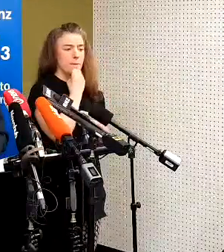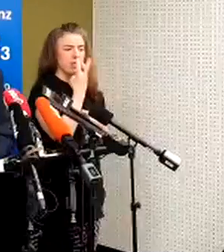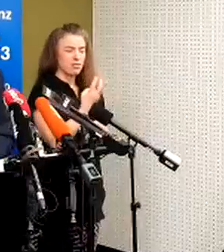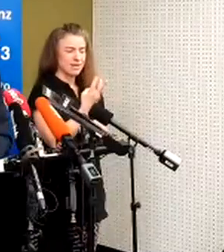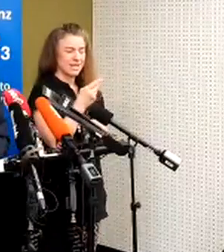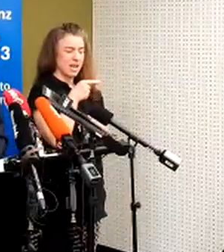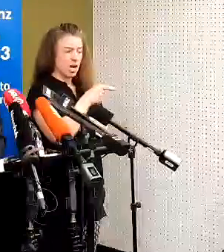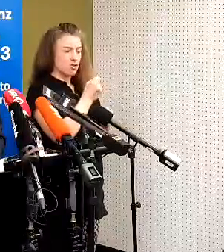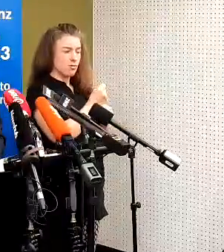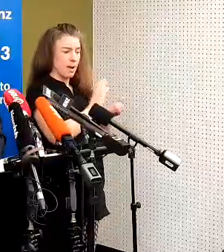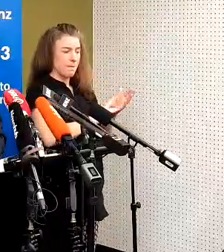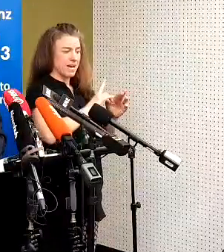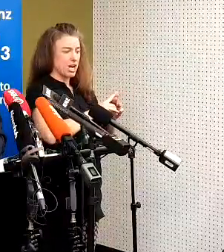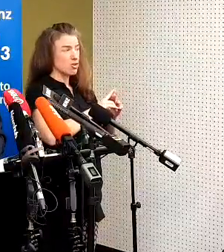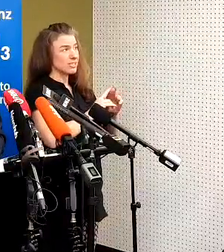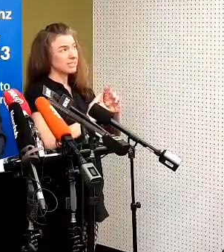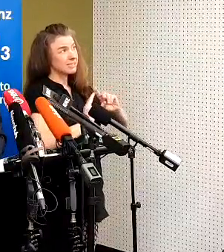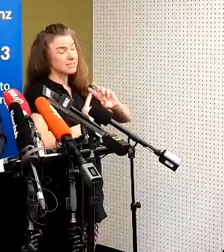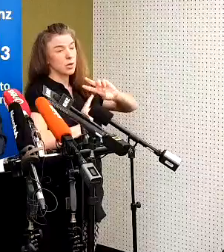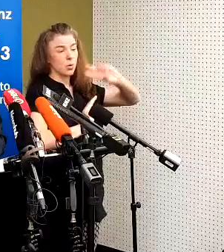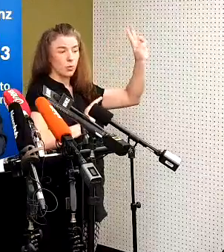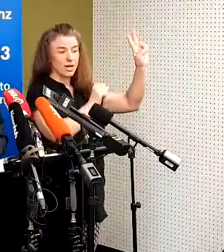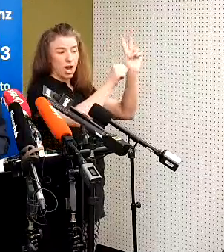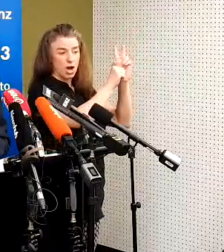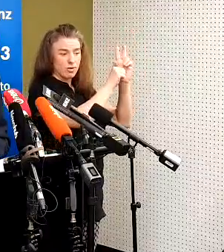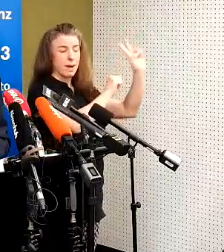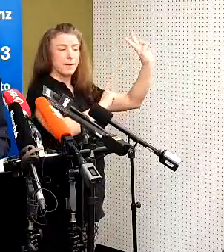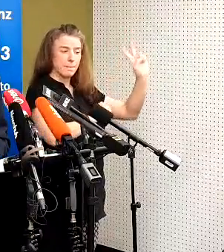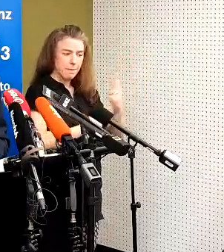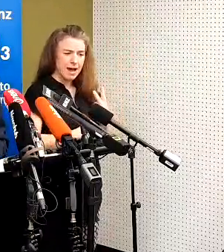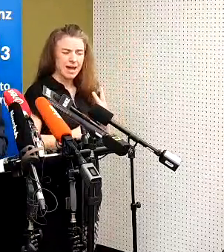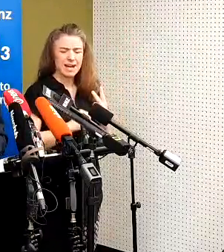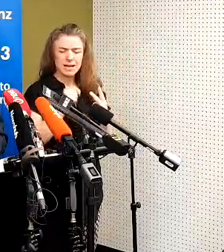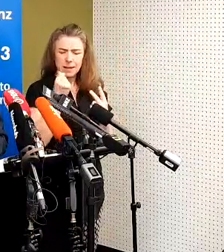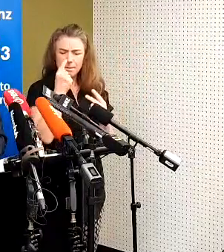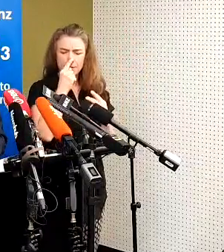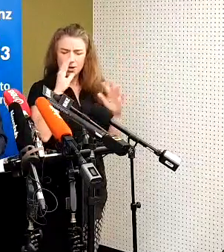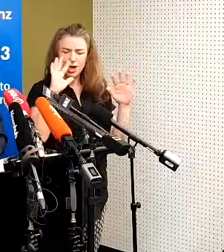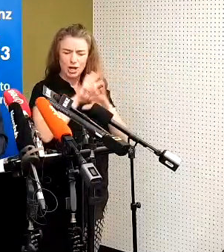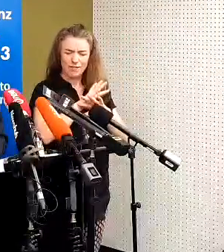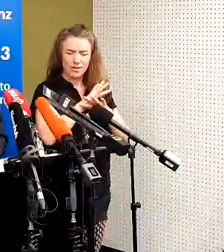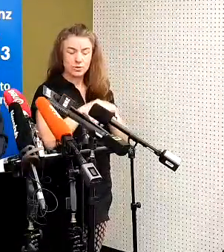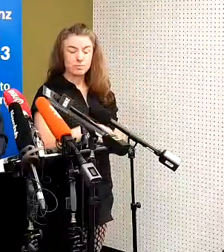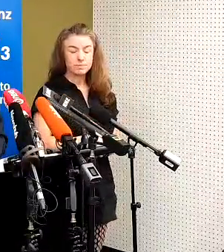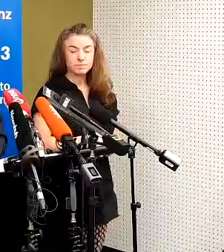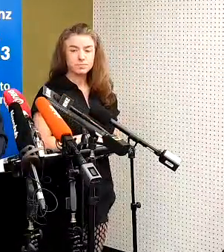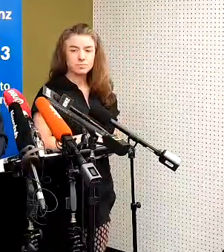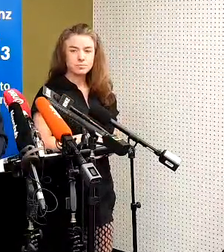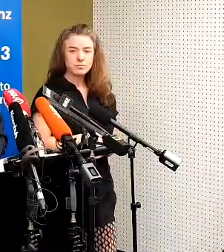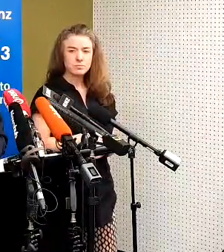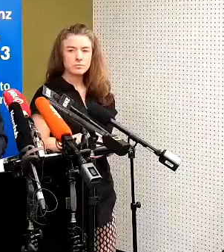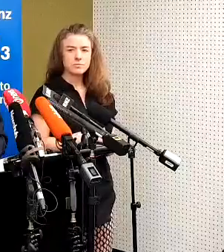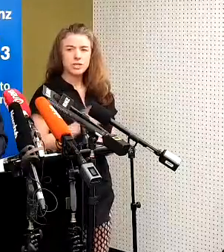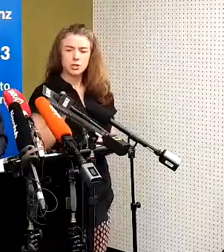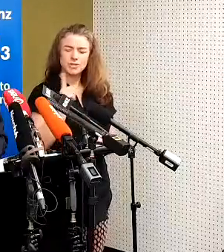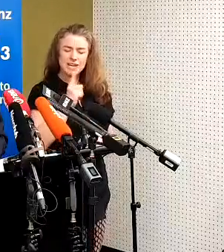grandparent? So I've listened back to the press conference yesterday, and there was some confusion around in the early part you said there were